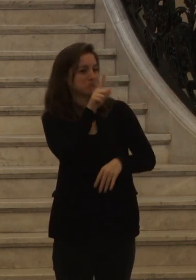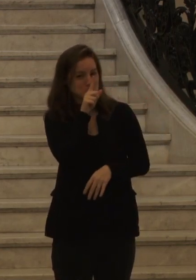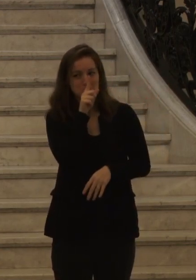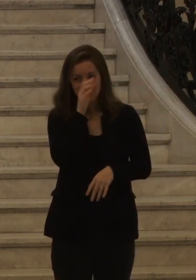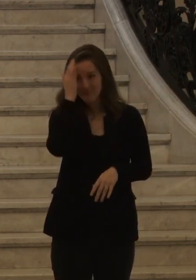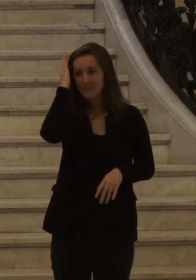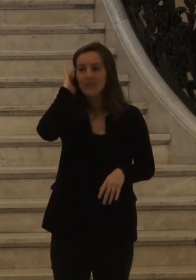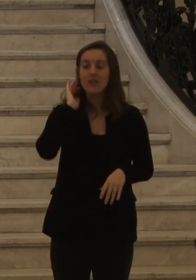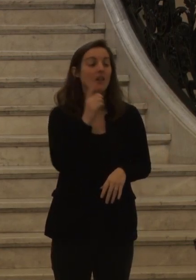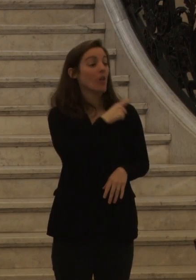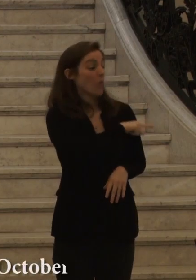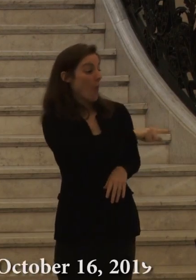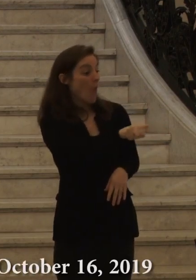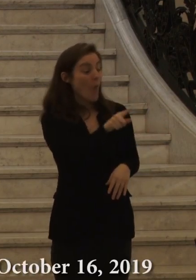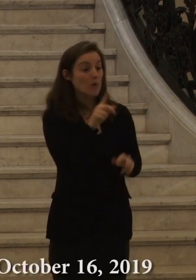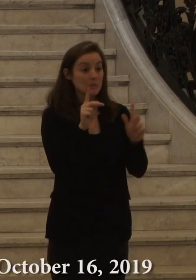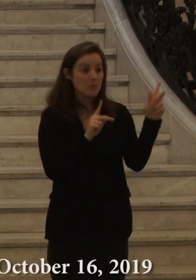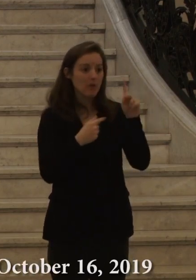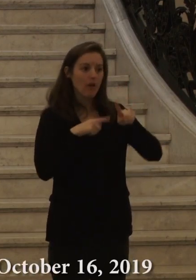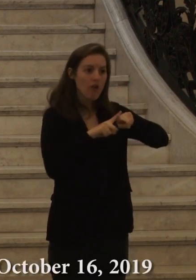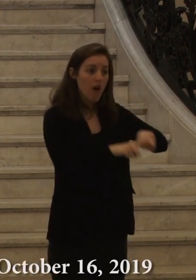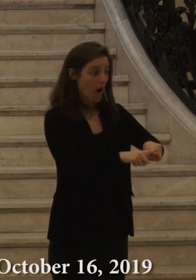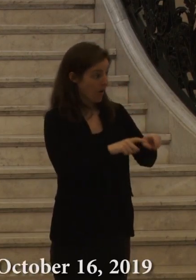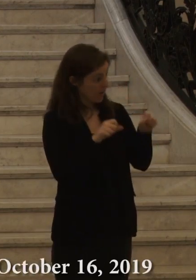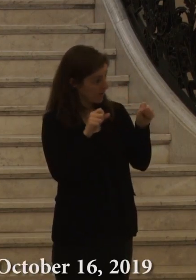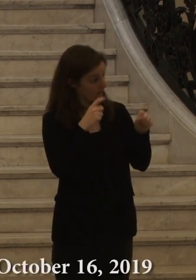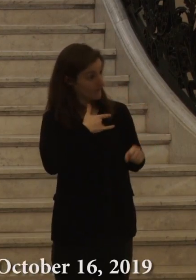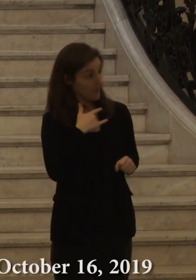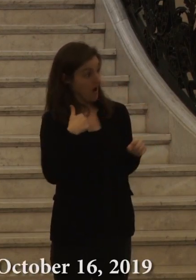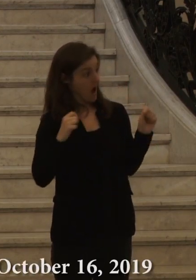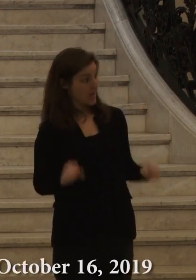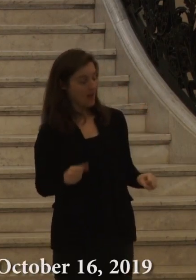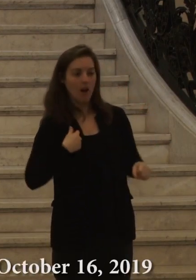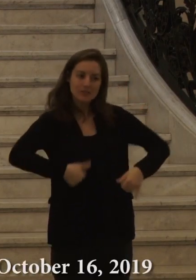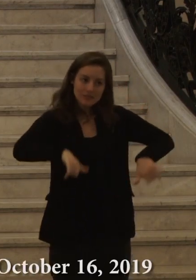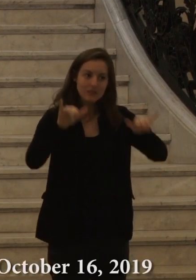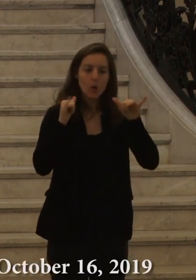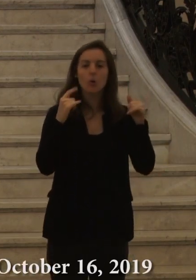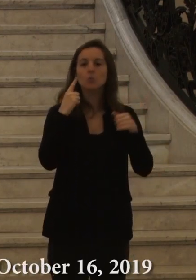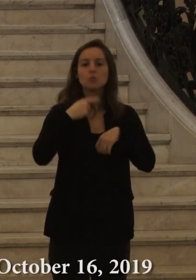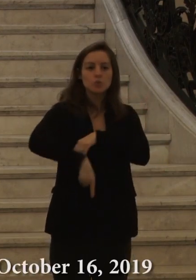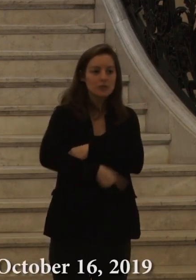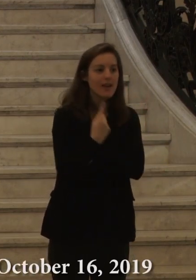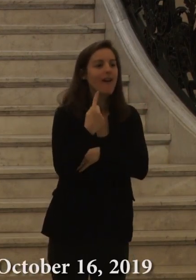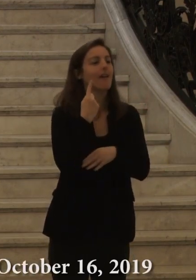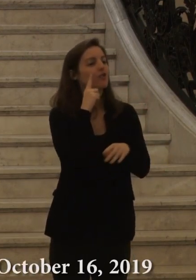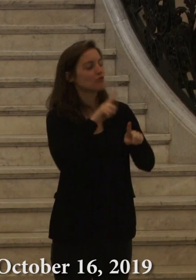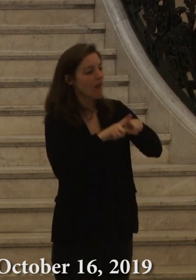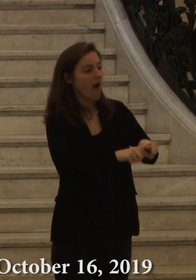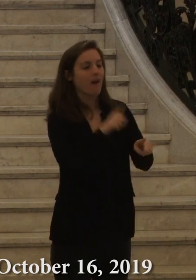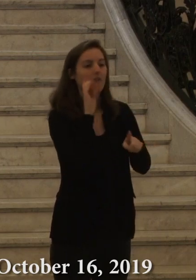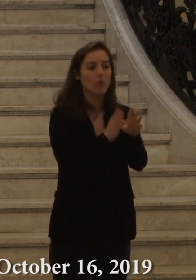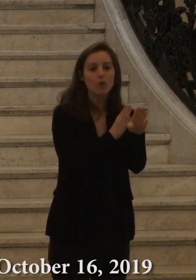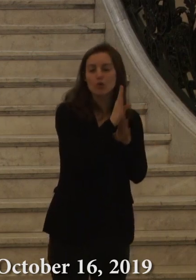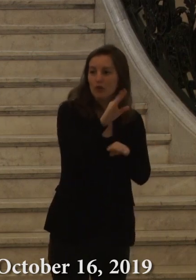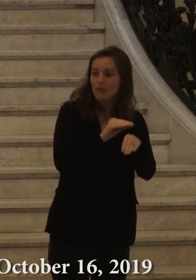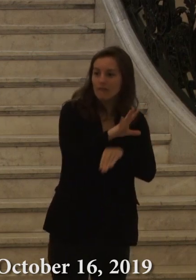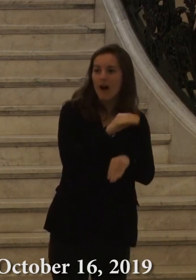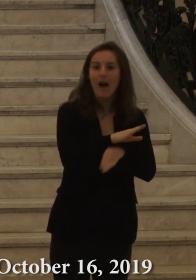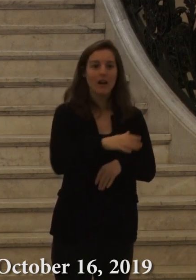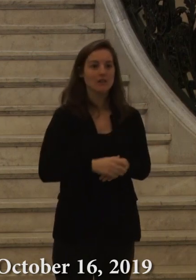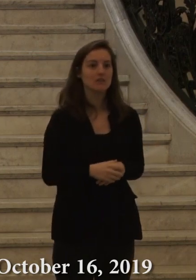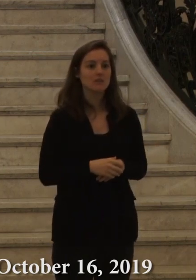those were the people that I rely on. I rely on them to this day for career advice, to help me get